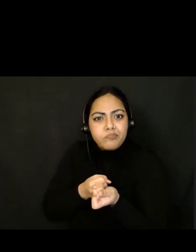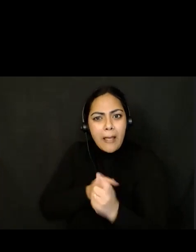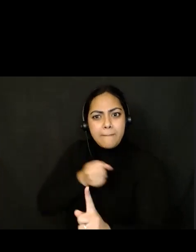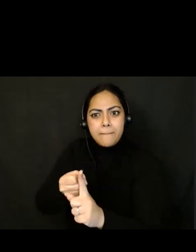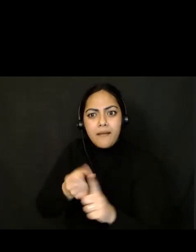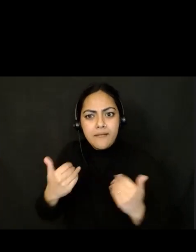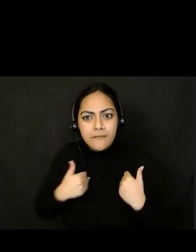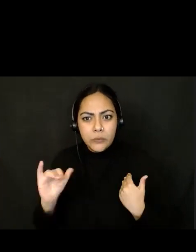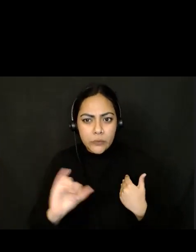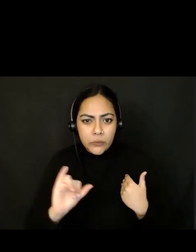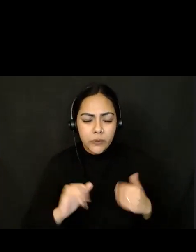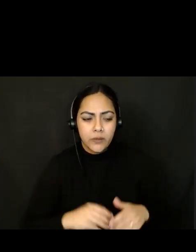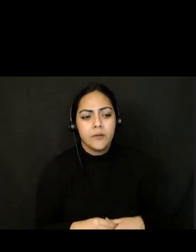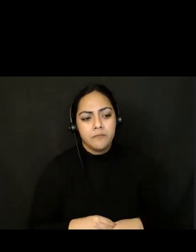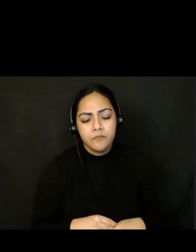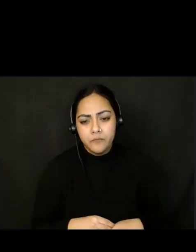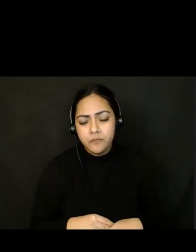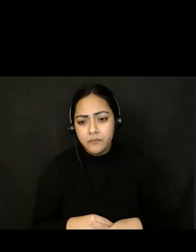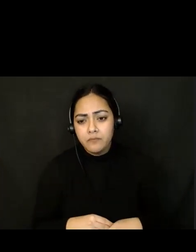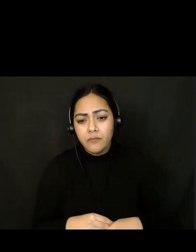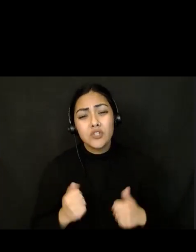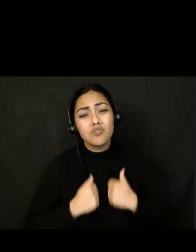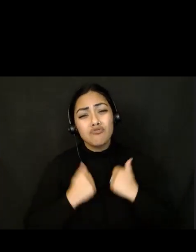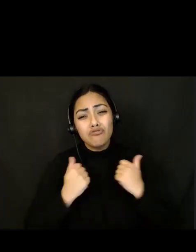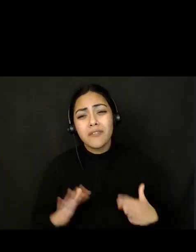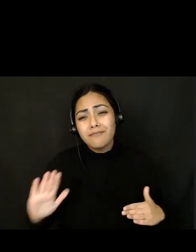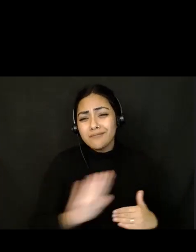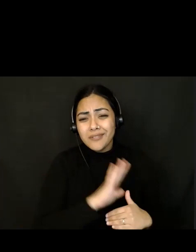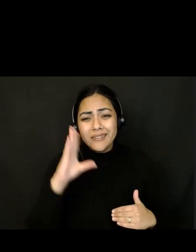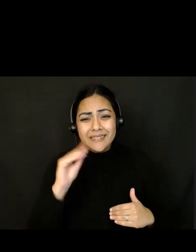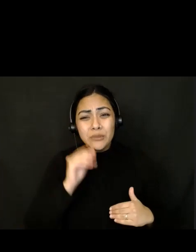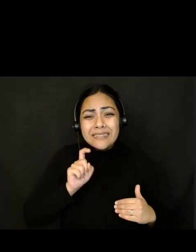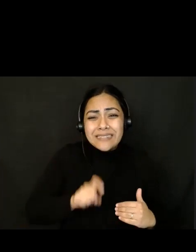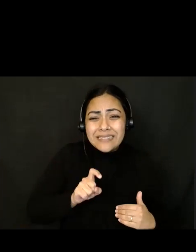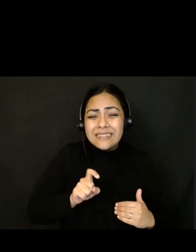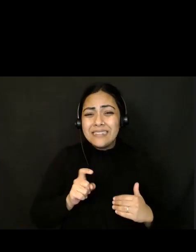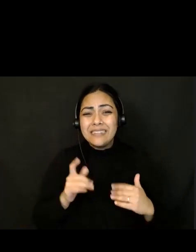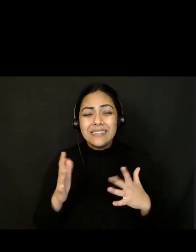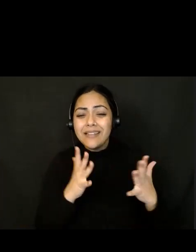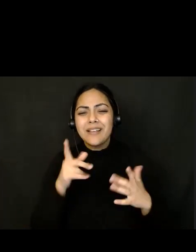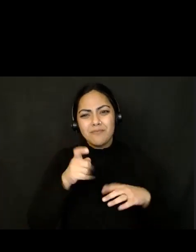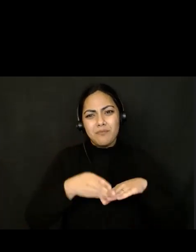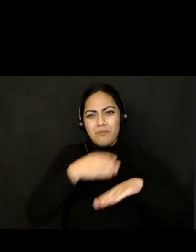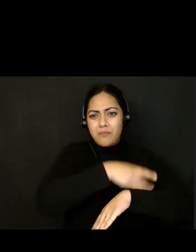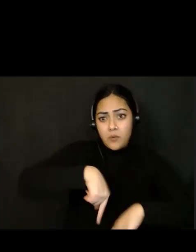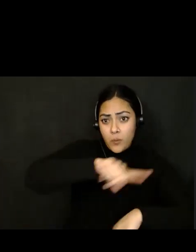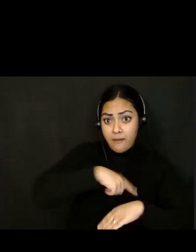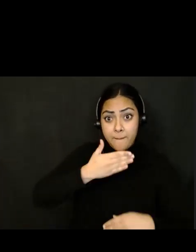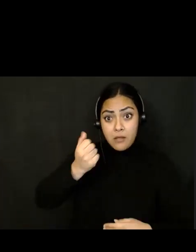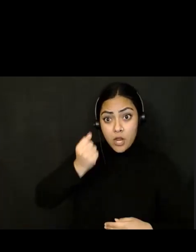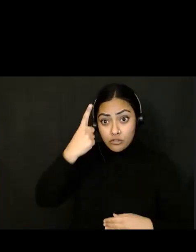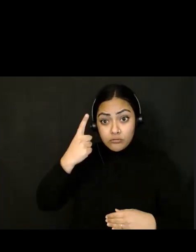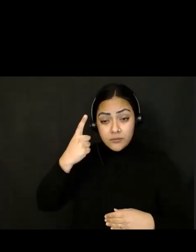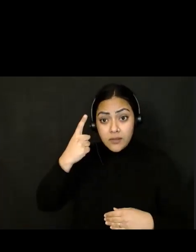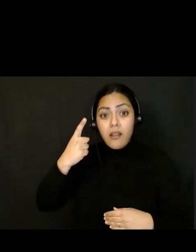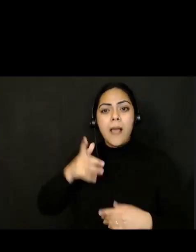between supports so survivors' experiences, needs, and desires are better understood and met. We also